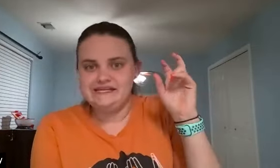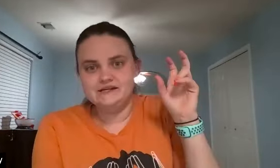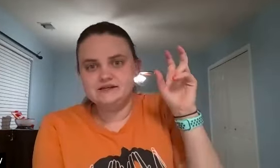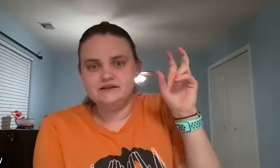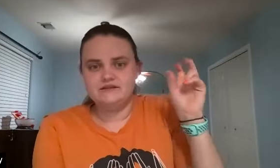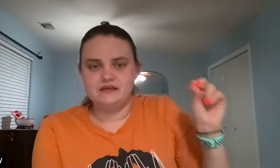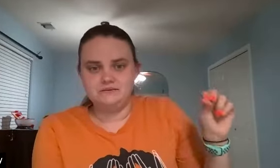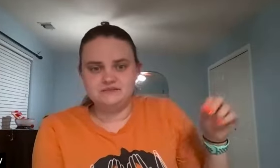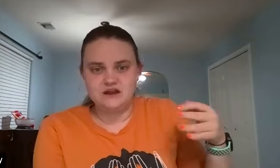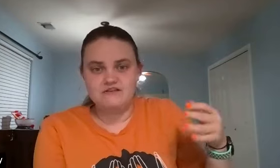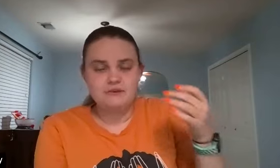Halloween themed stuff. But